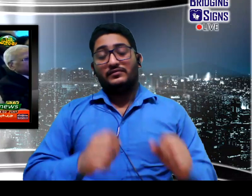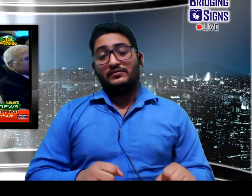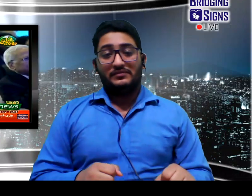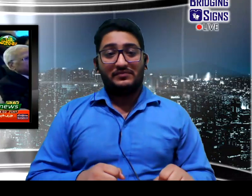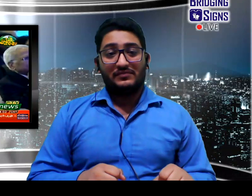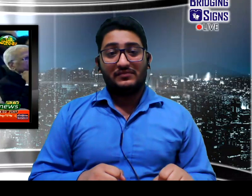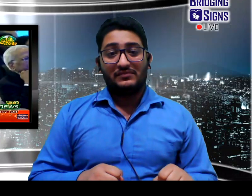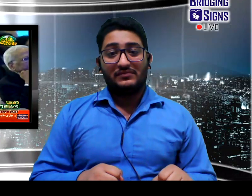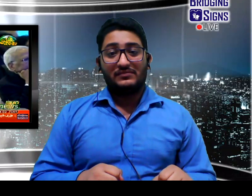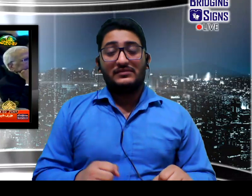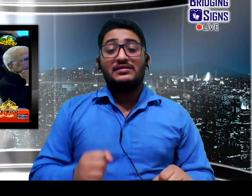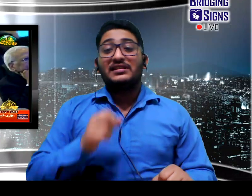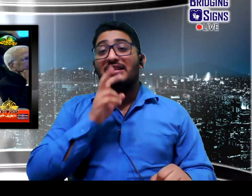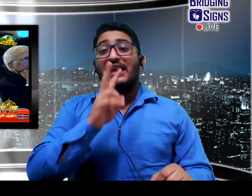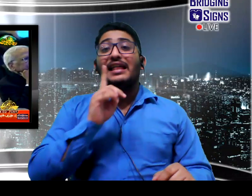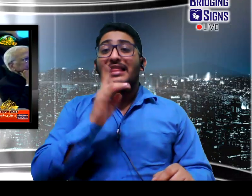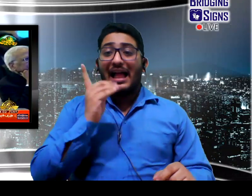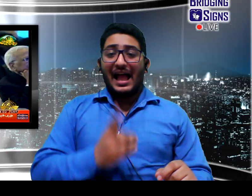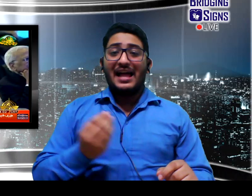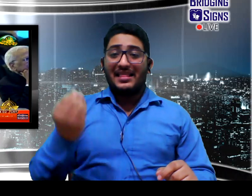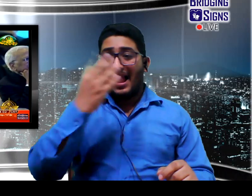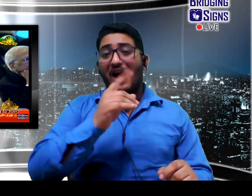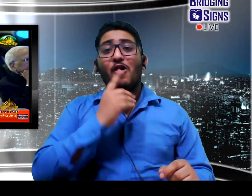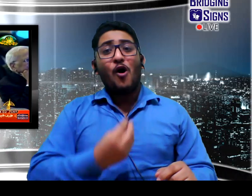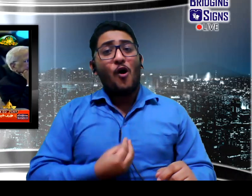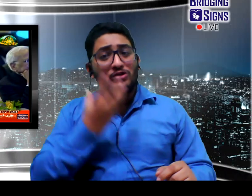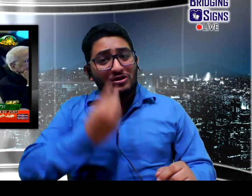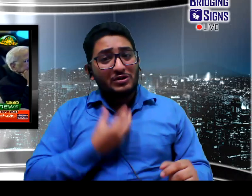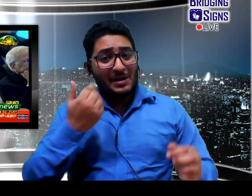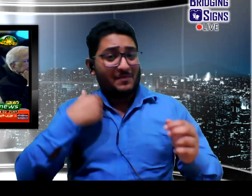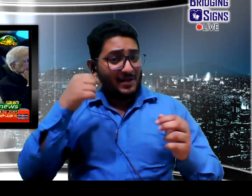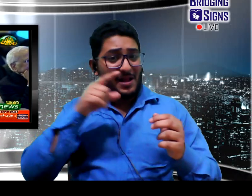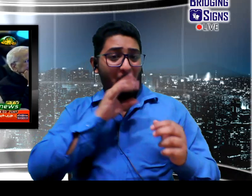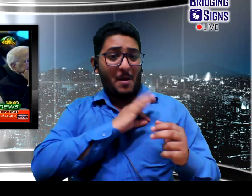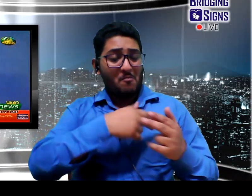This is a day to celebrate.